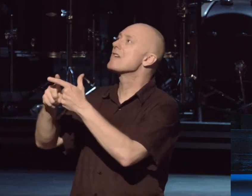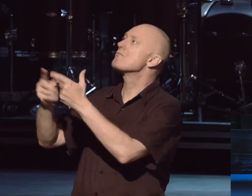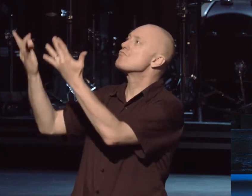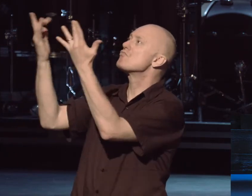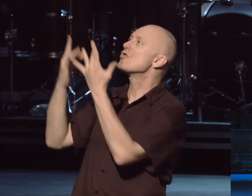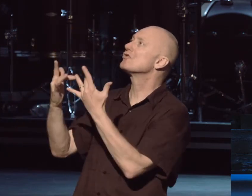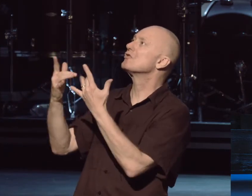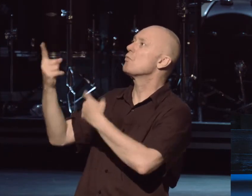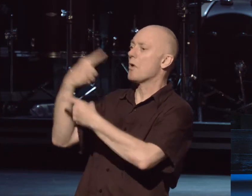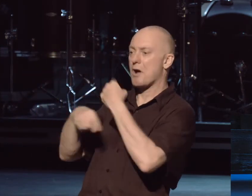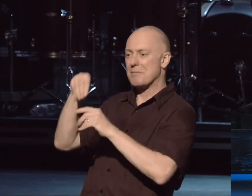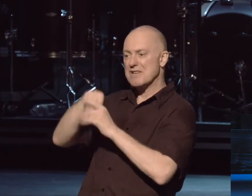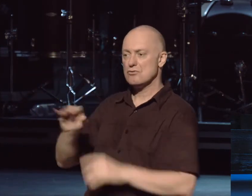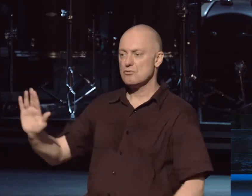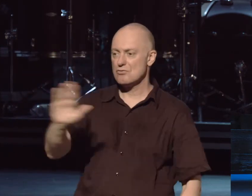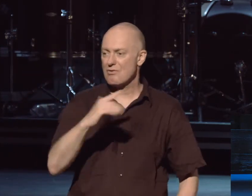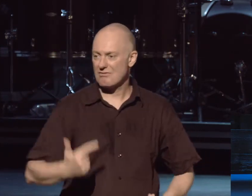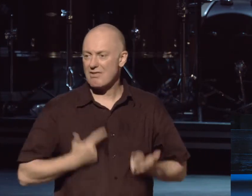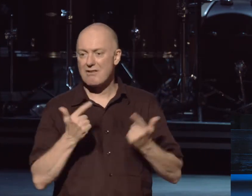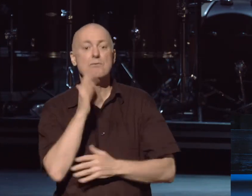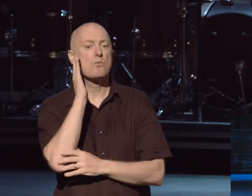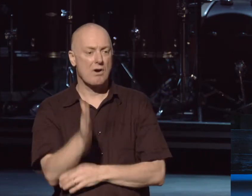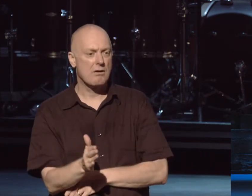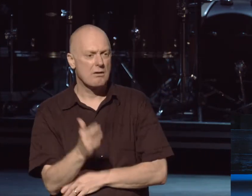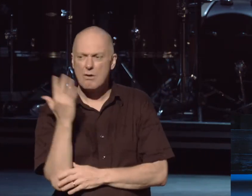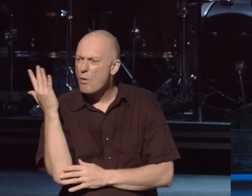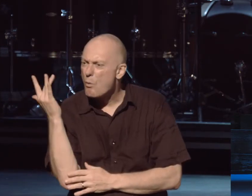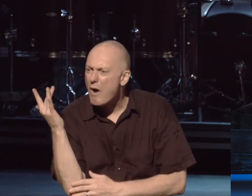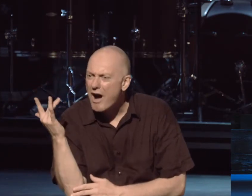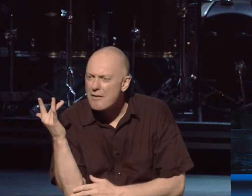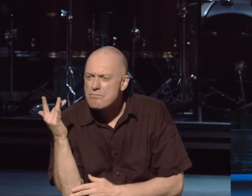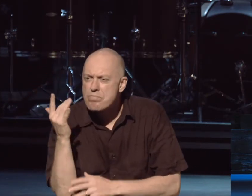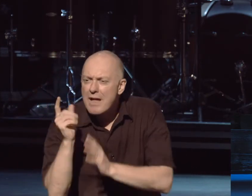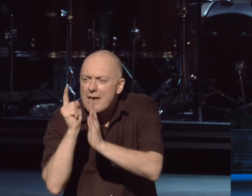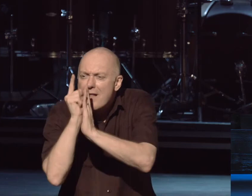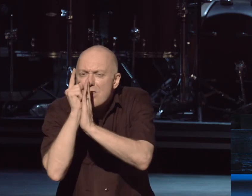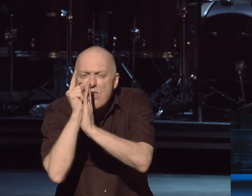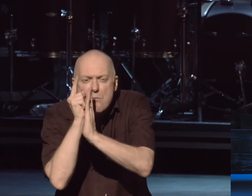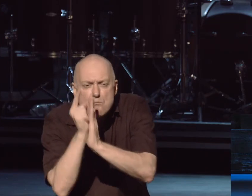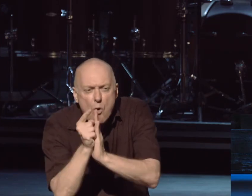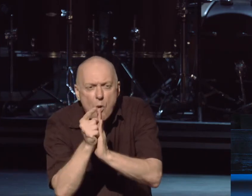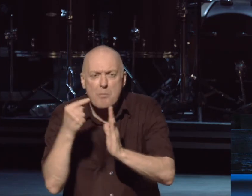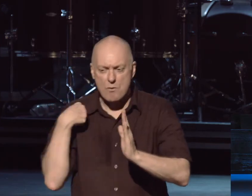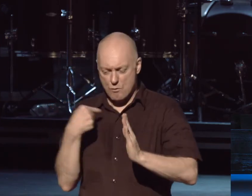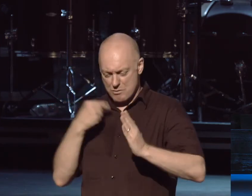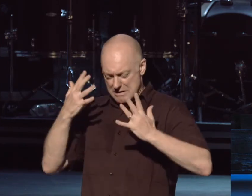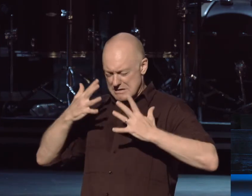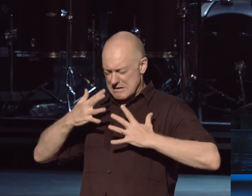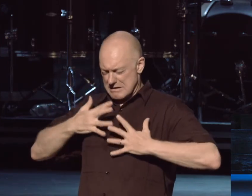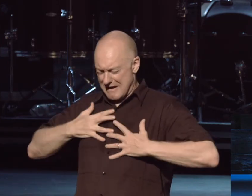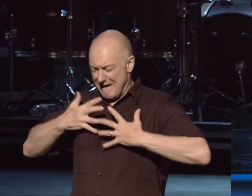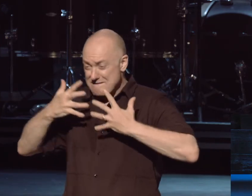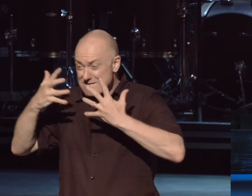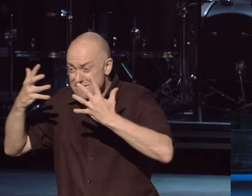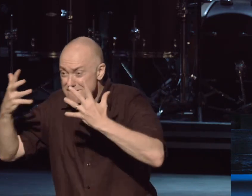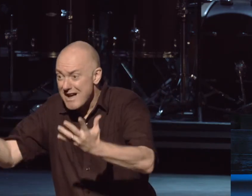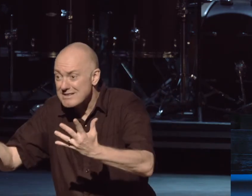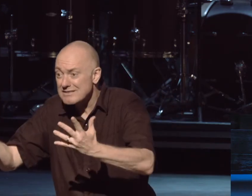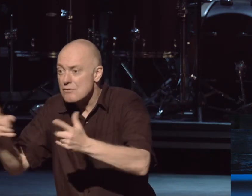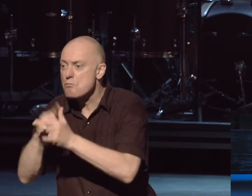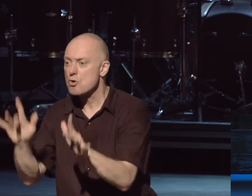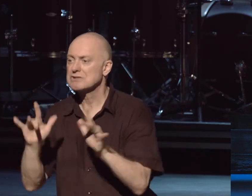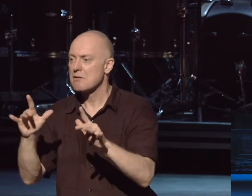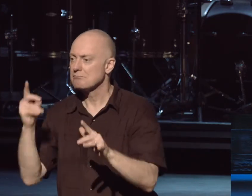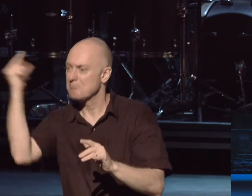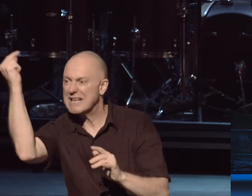your life. Why? Why? The moment we genuinely confess our sins before God, waves of mercy come. I mean, just, you've been in the